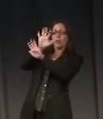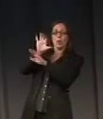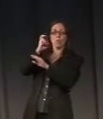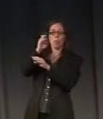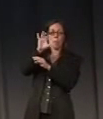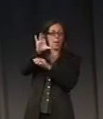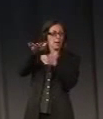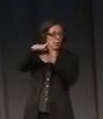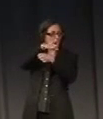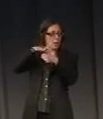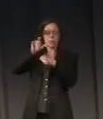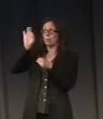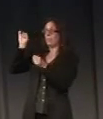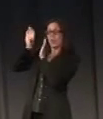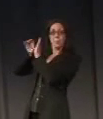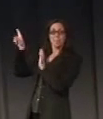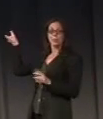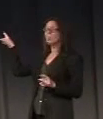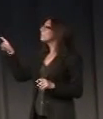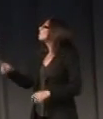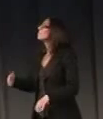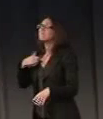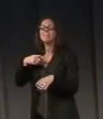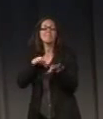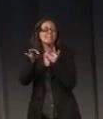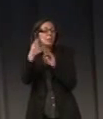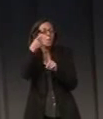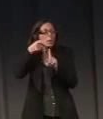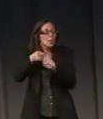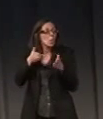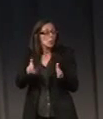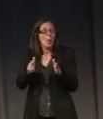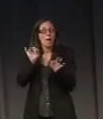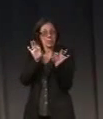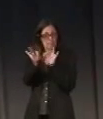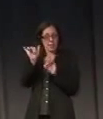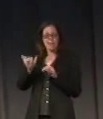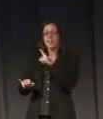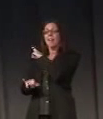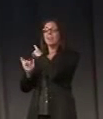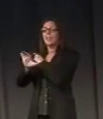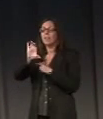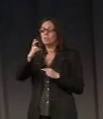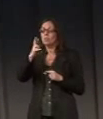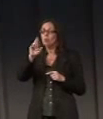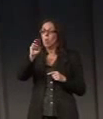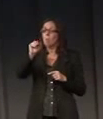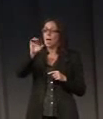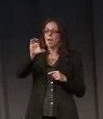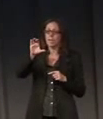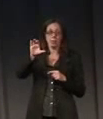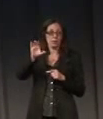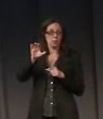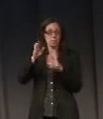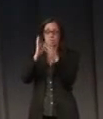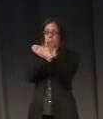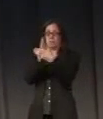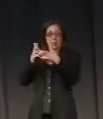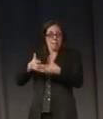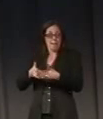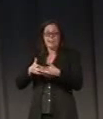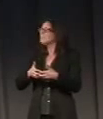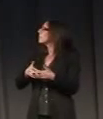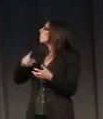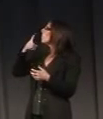way of characterizing this would be as a chromatic opponent mechanism in which that thing is seen as red because the background